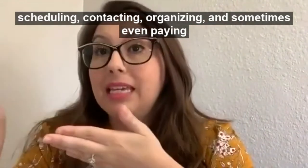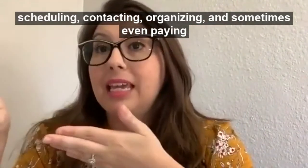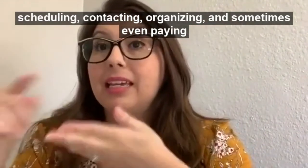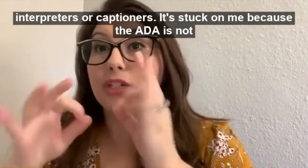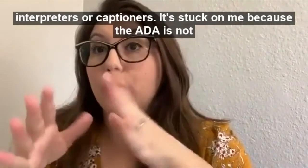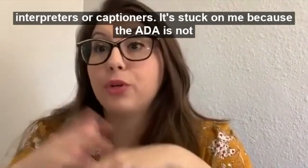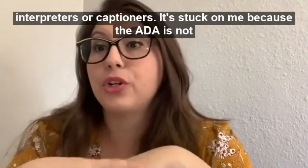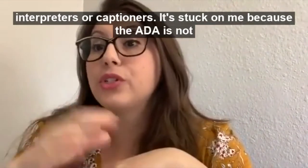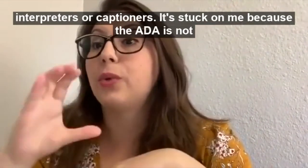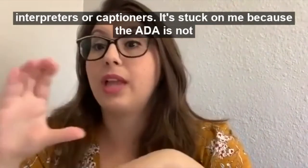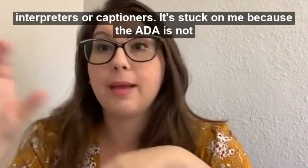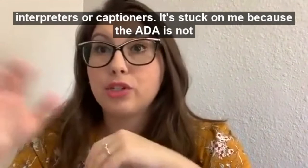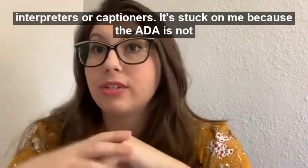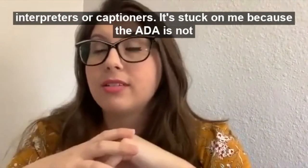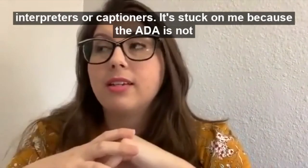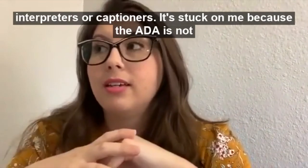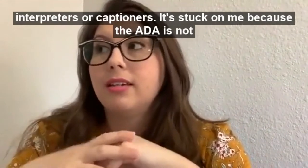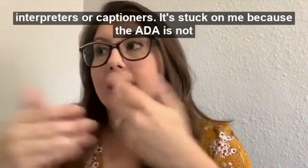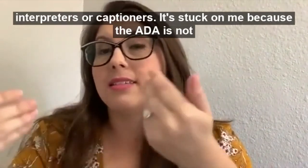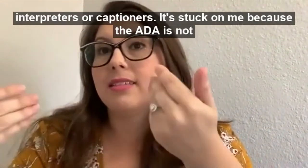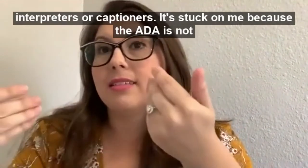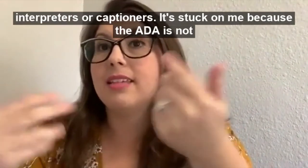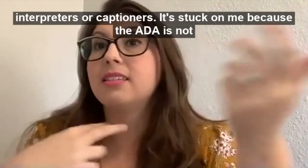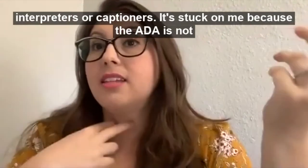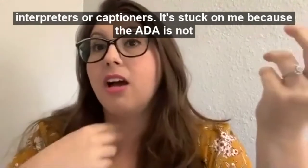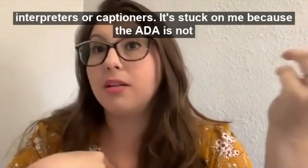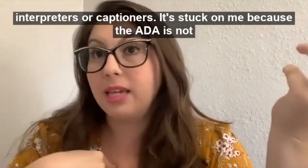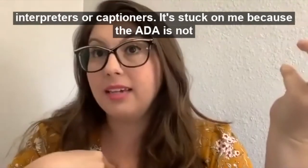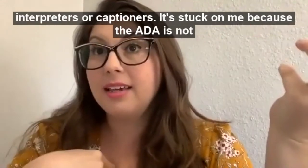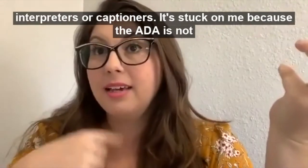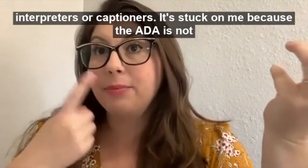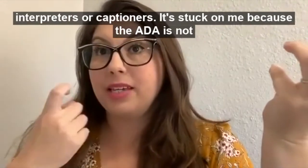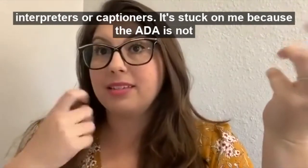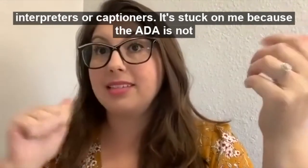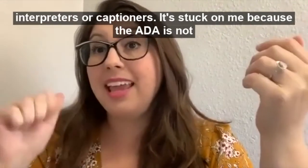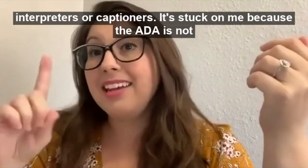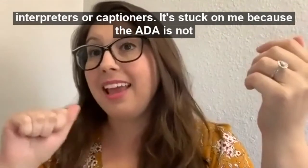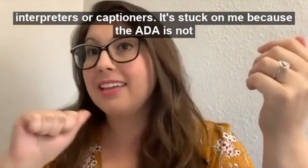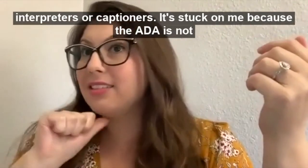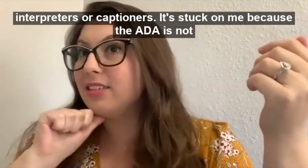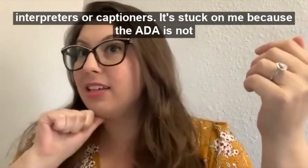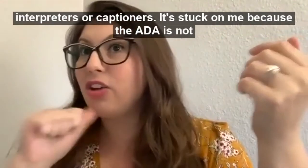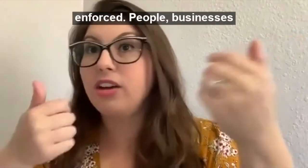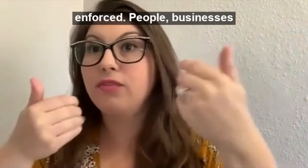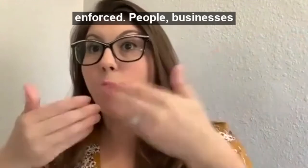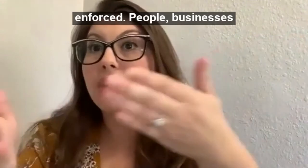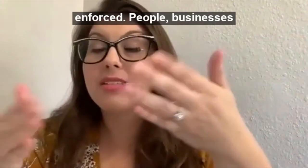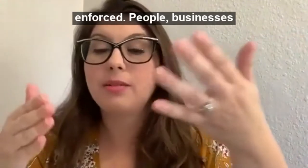paying interpreters or captioners is stuff on me, because the ADA is not enforced.